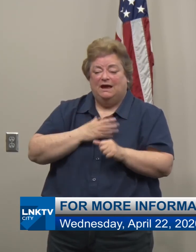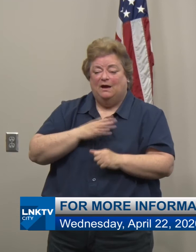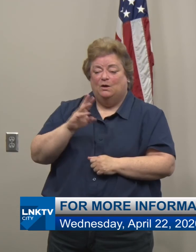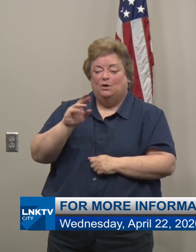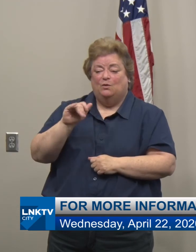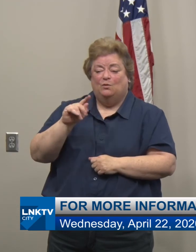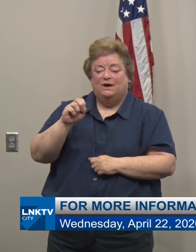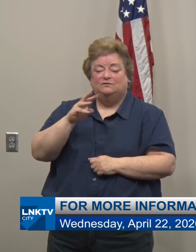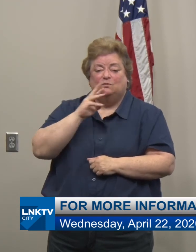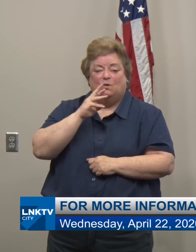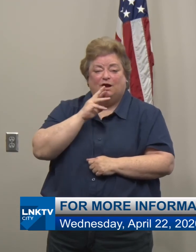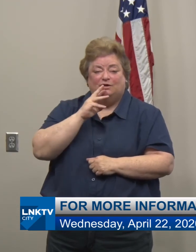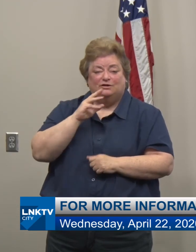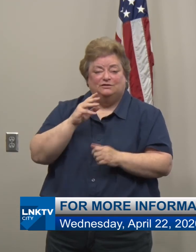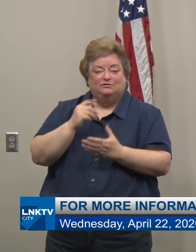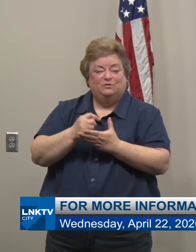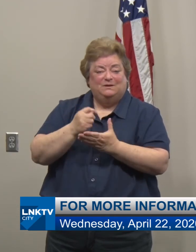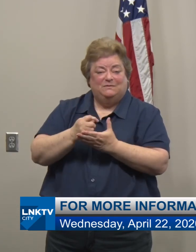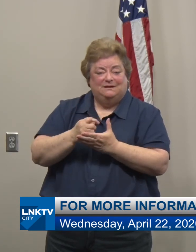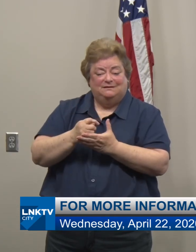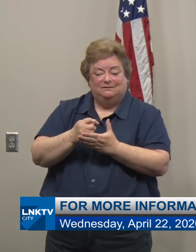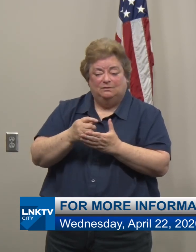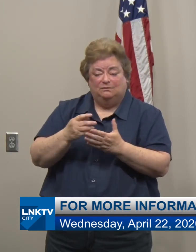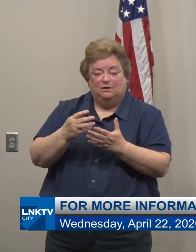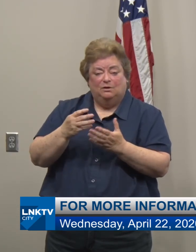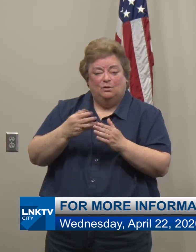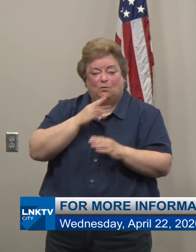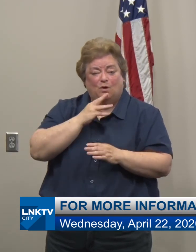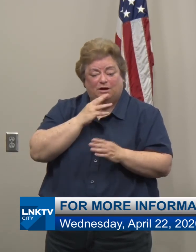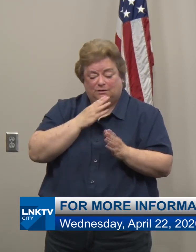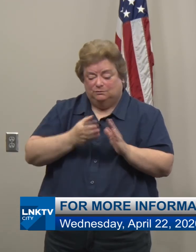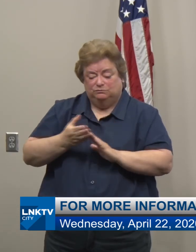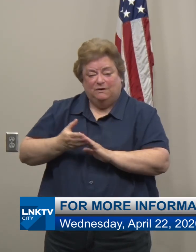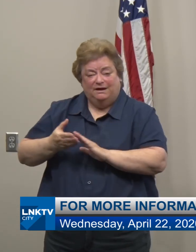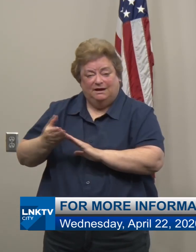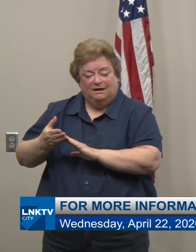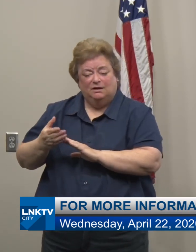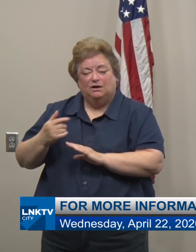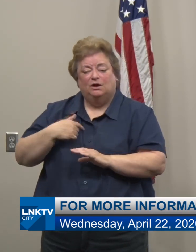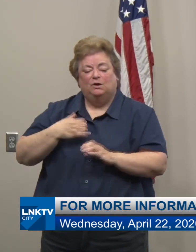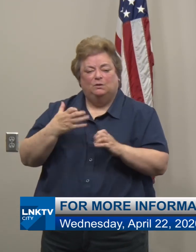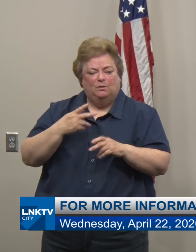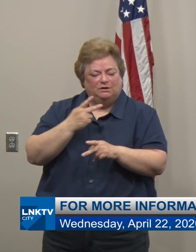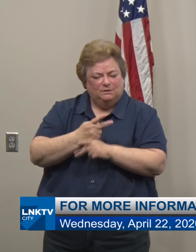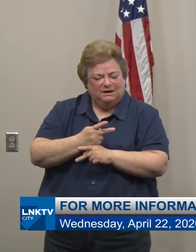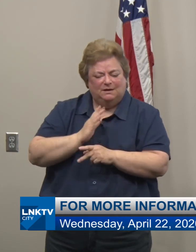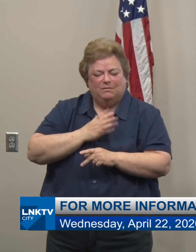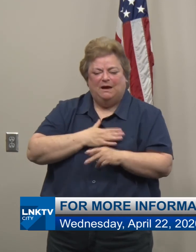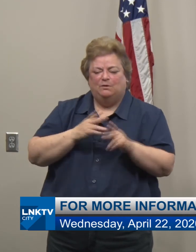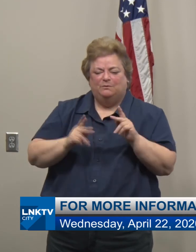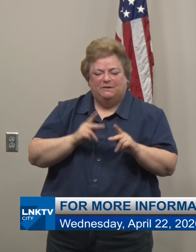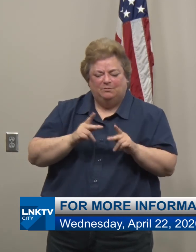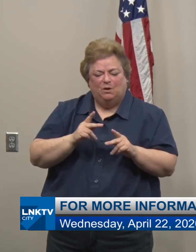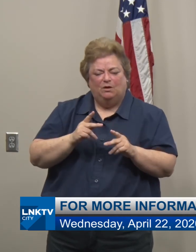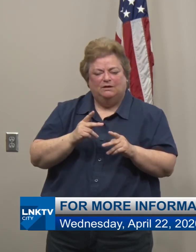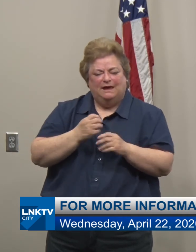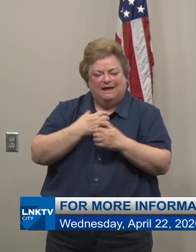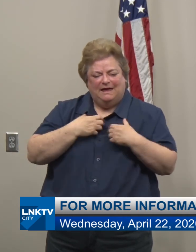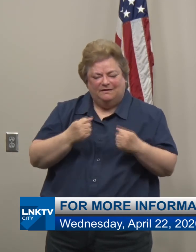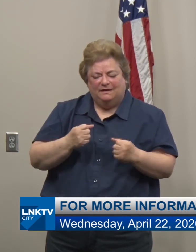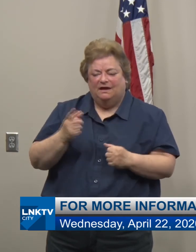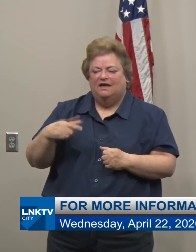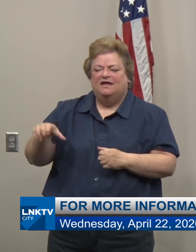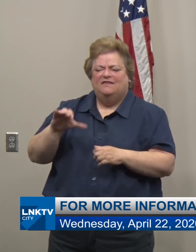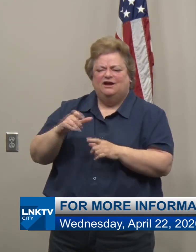treatment plants running. And so we're trying our best to keep our employees healthy. Some departments are doing temperature